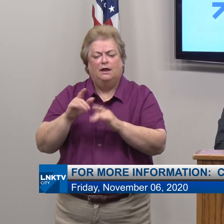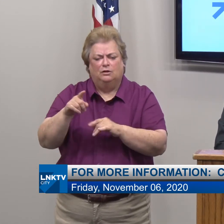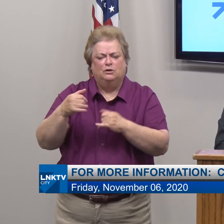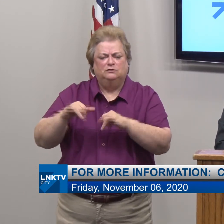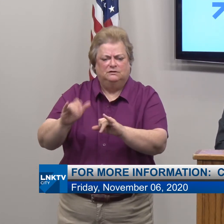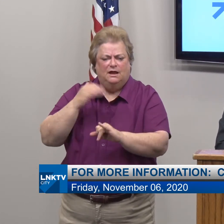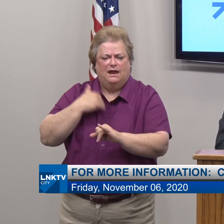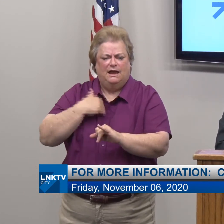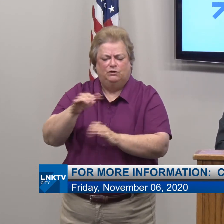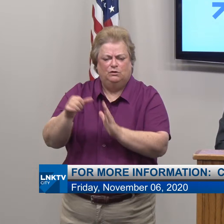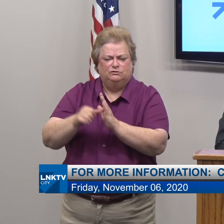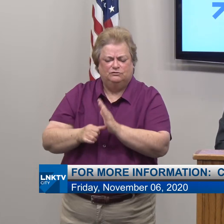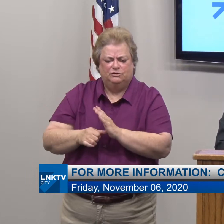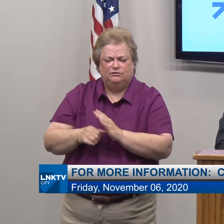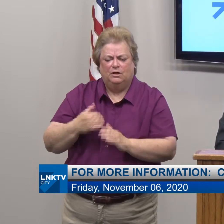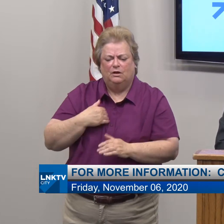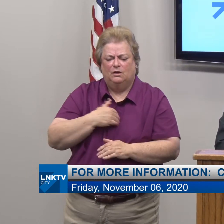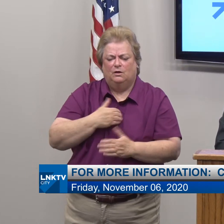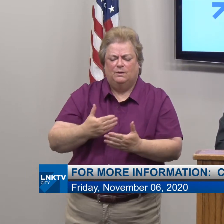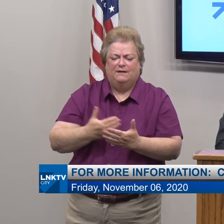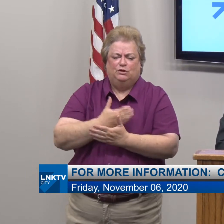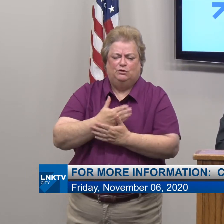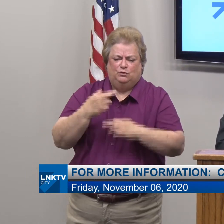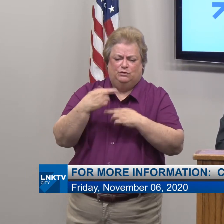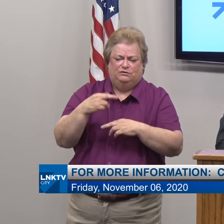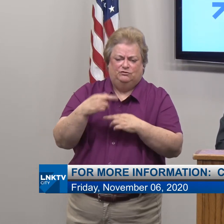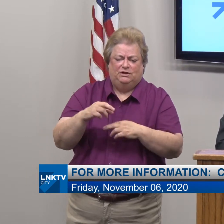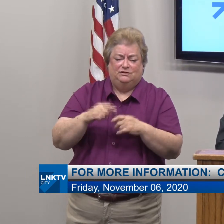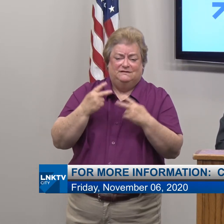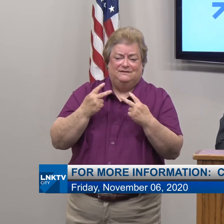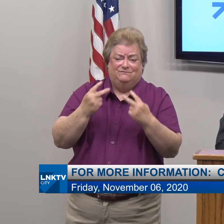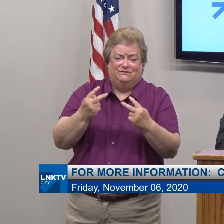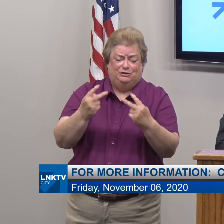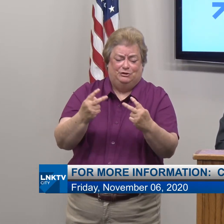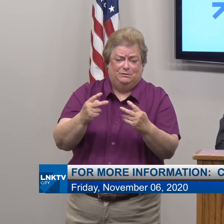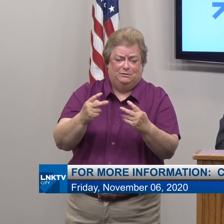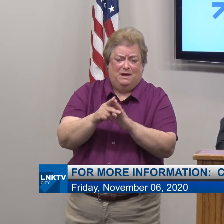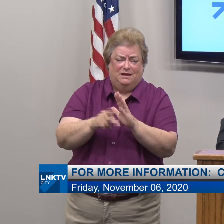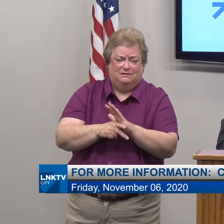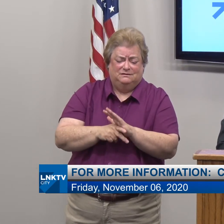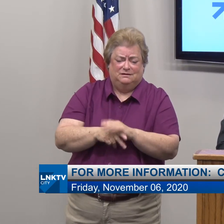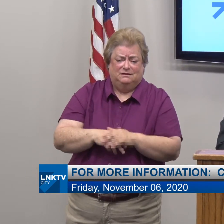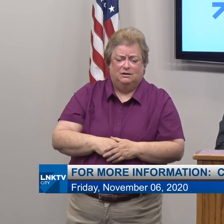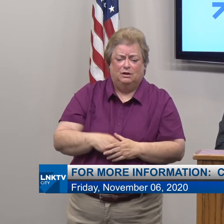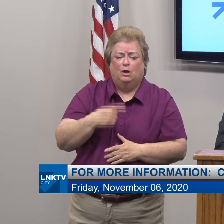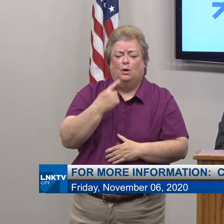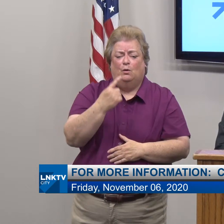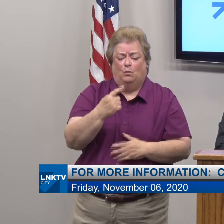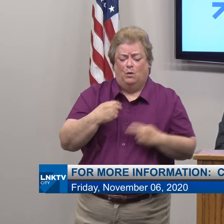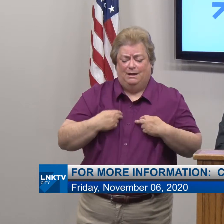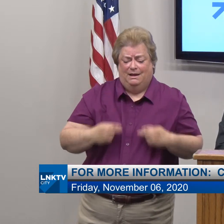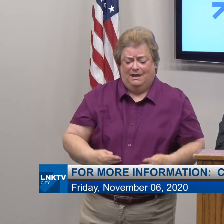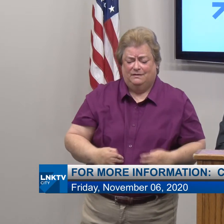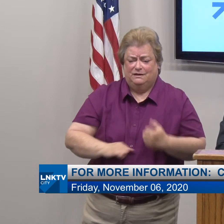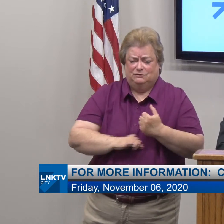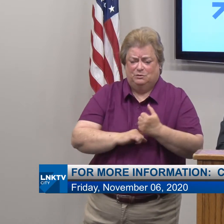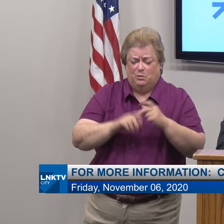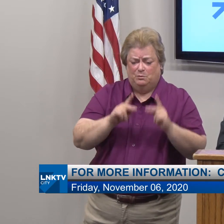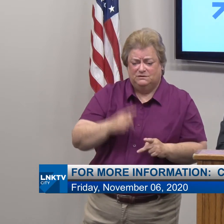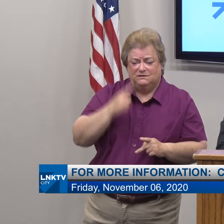We also placed new restrictions in our visitor policy earlier this week. 1 healthy support person per day